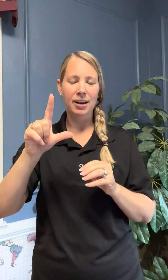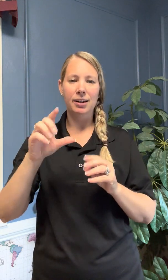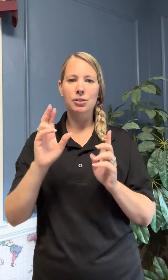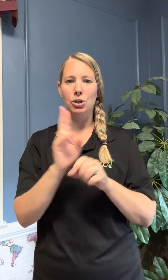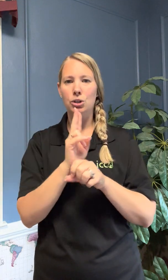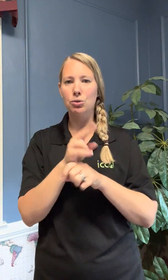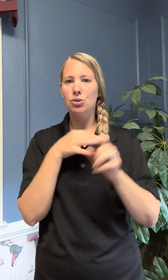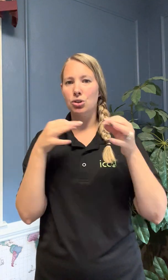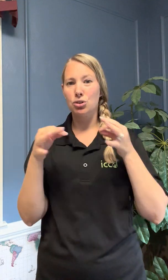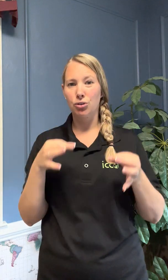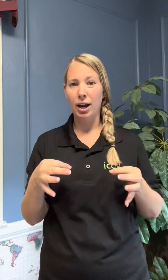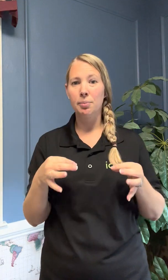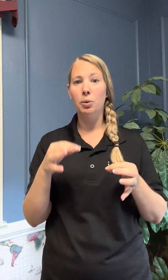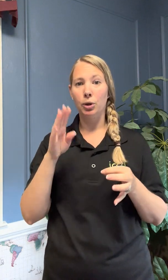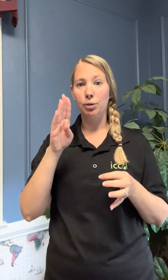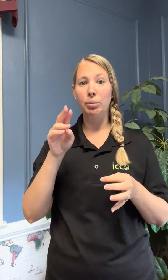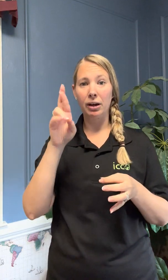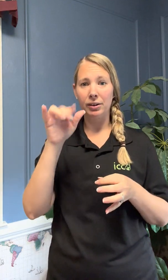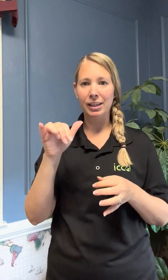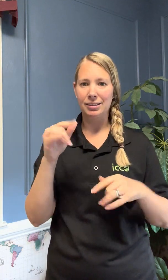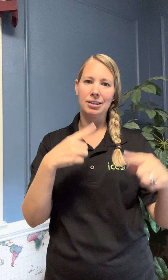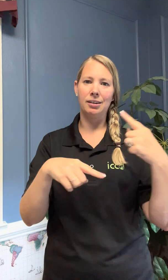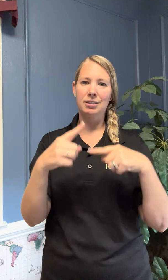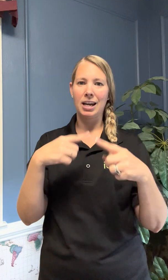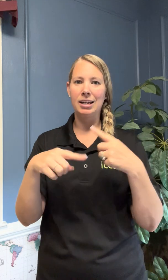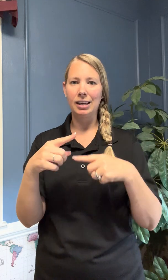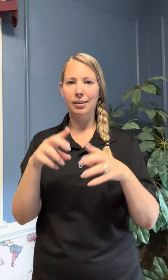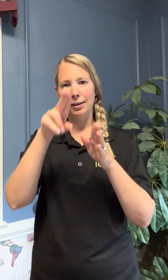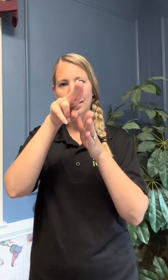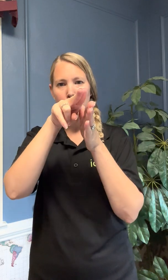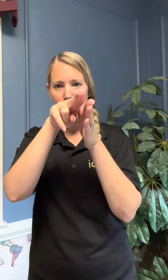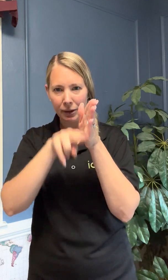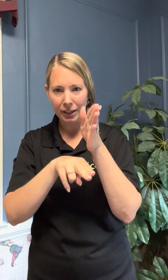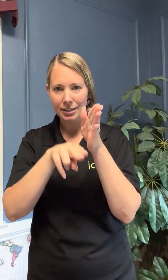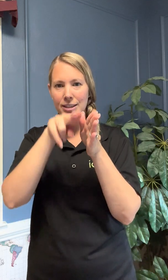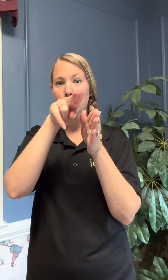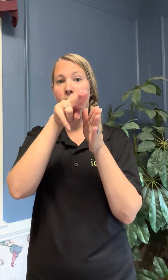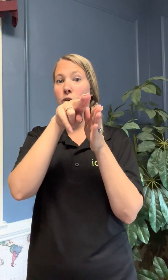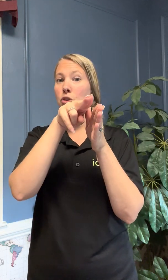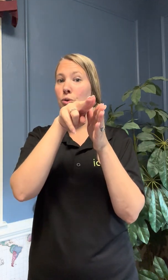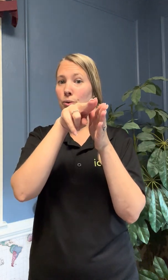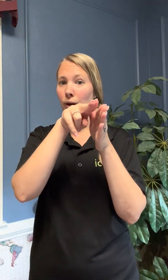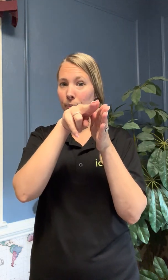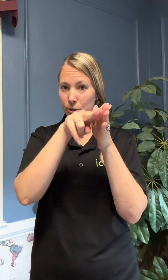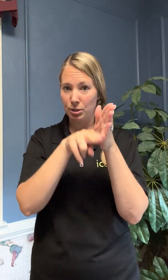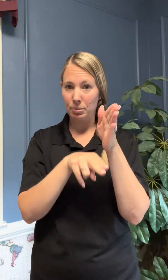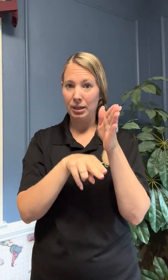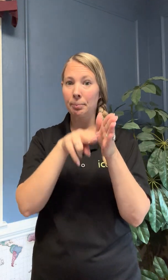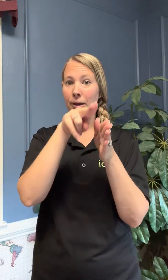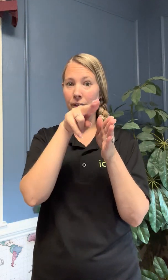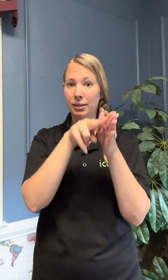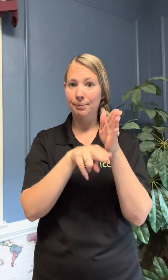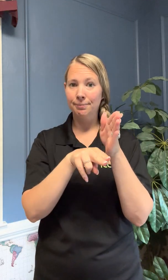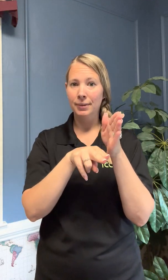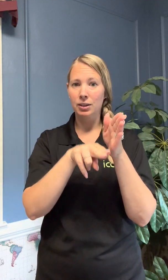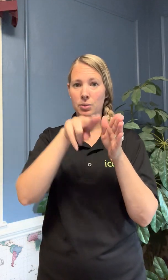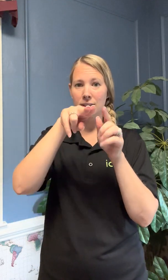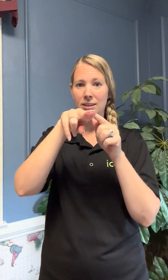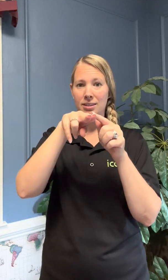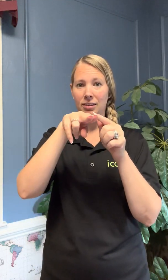classifiers are used to describe the word bury instead of signing bury, because this refers to a person being buried, as we see this